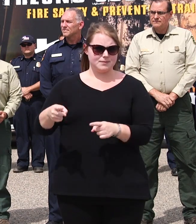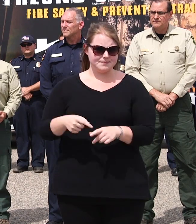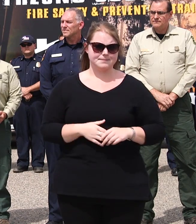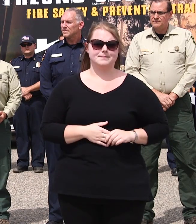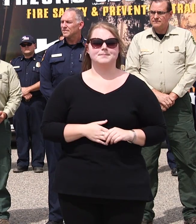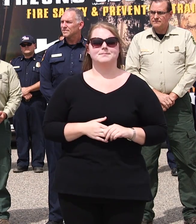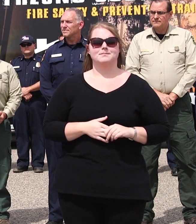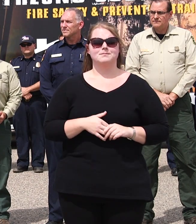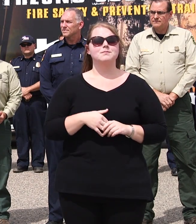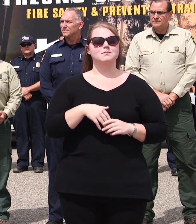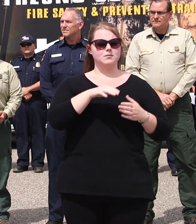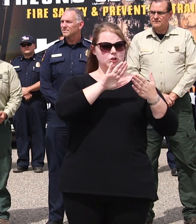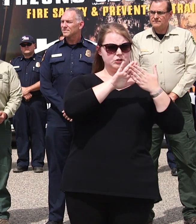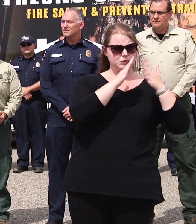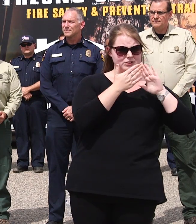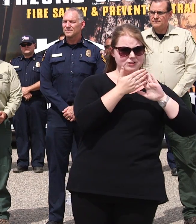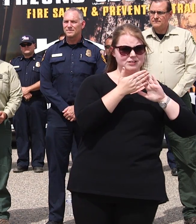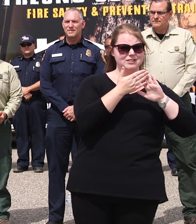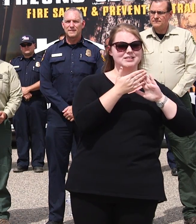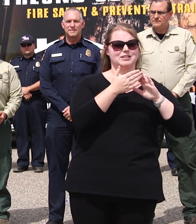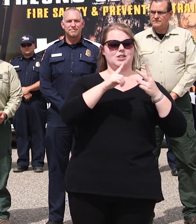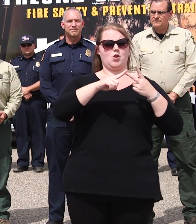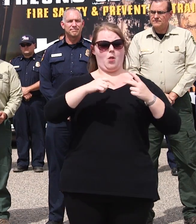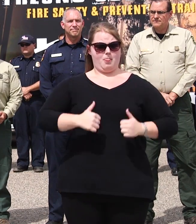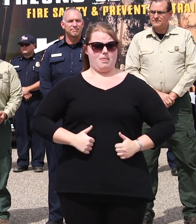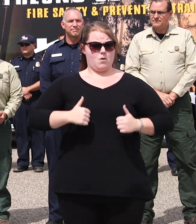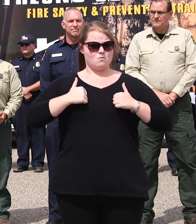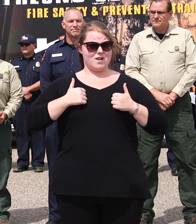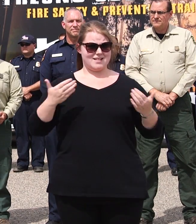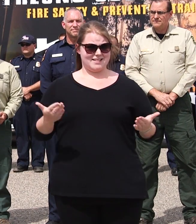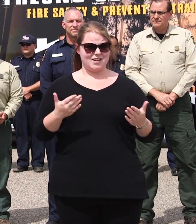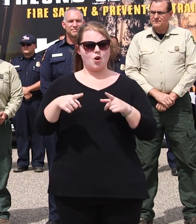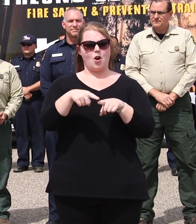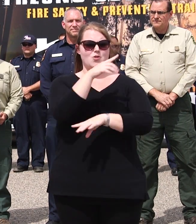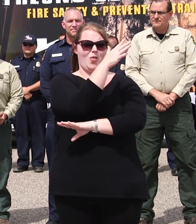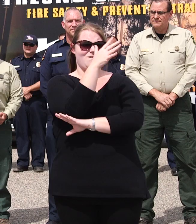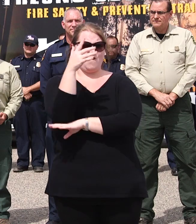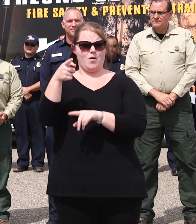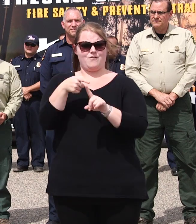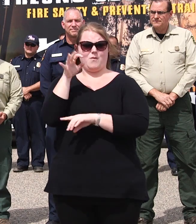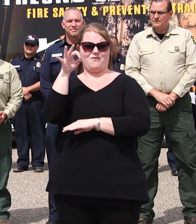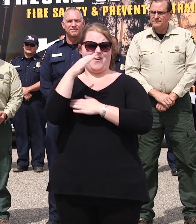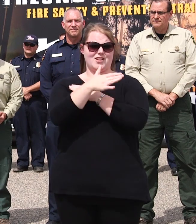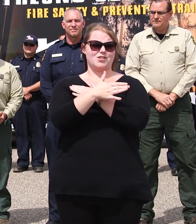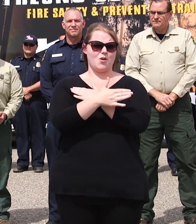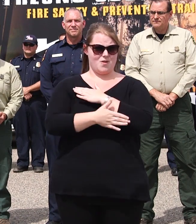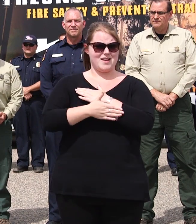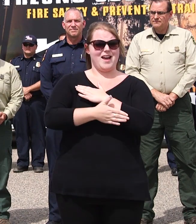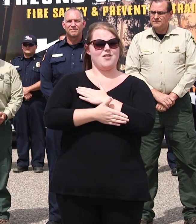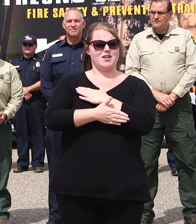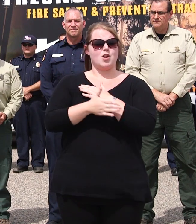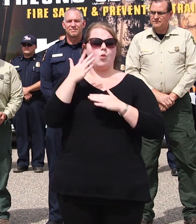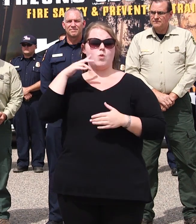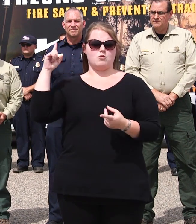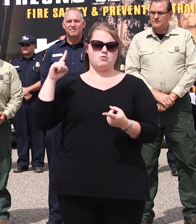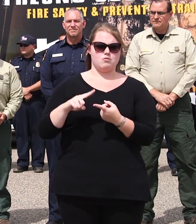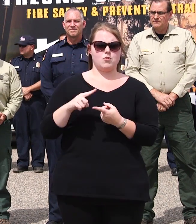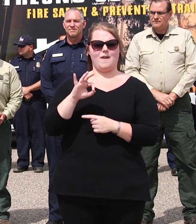in our communities, the residents and forests of Fresno County through cooperative fuel